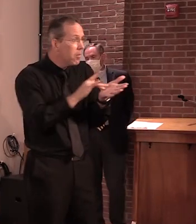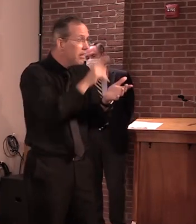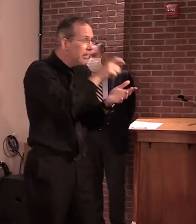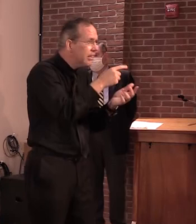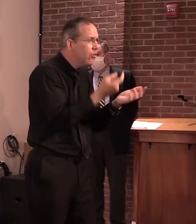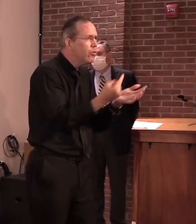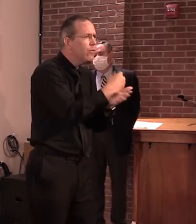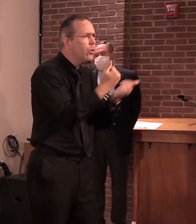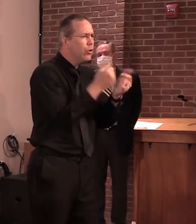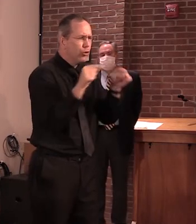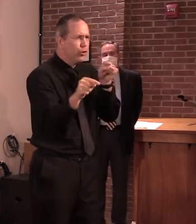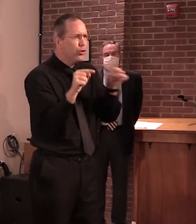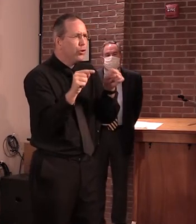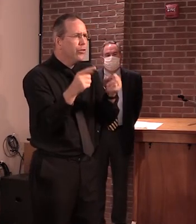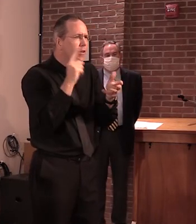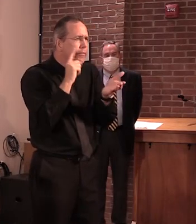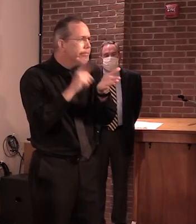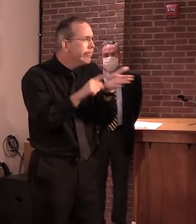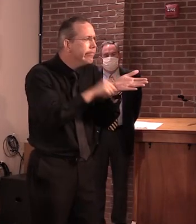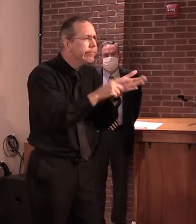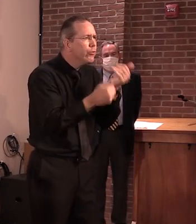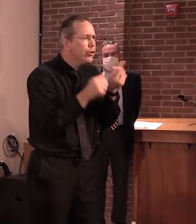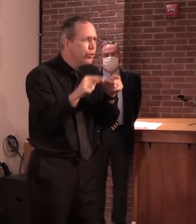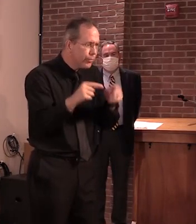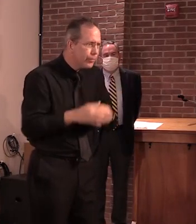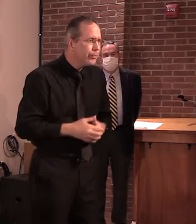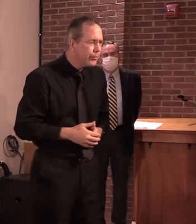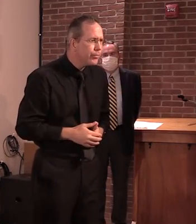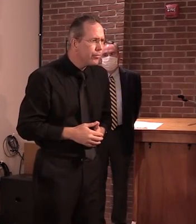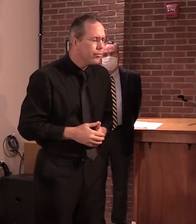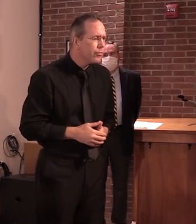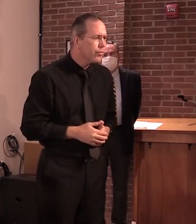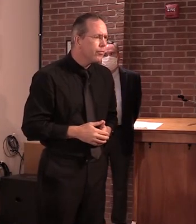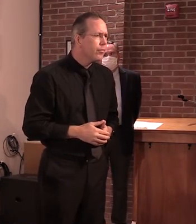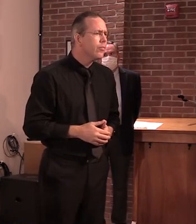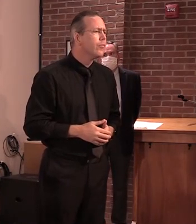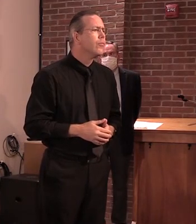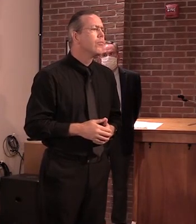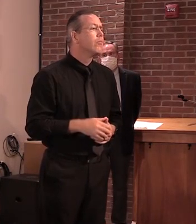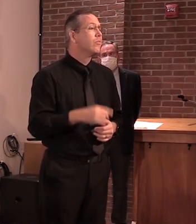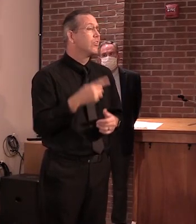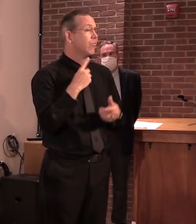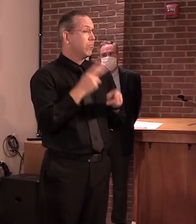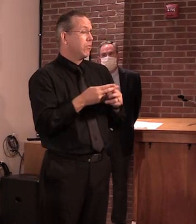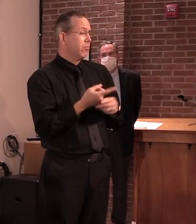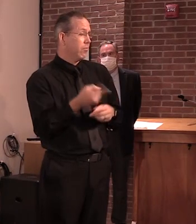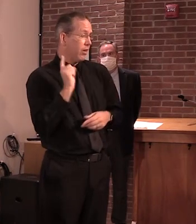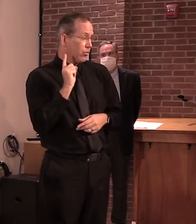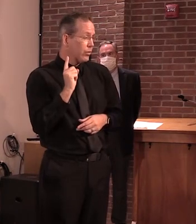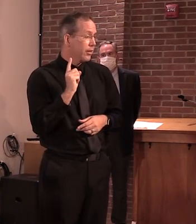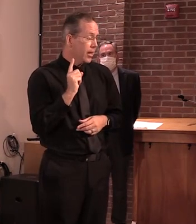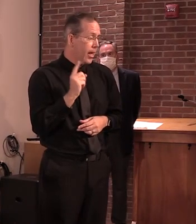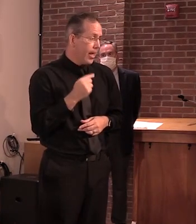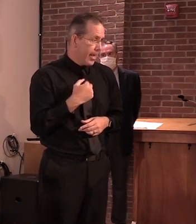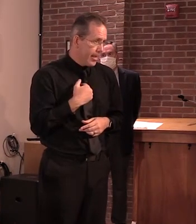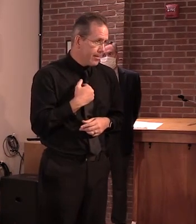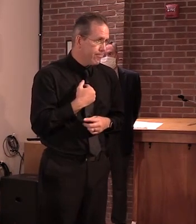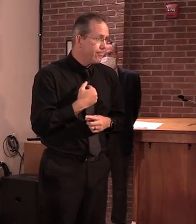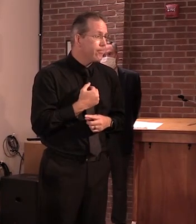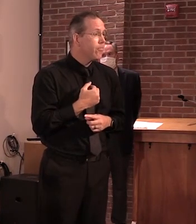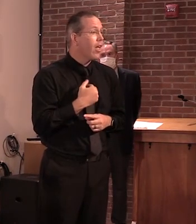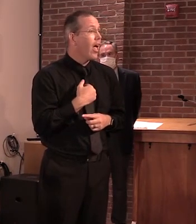administrative review. Last week, I had said there was not an